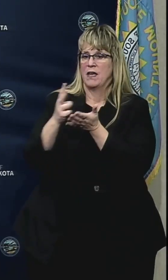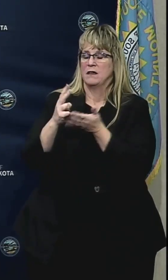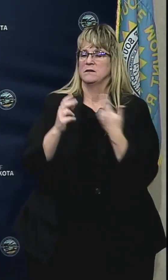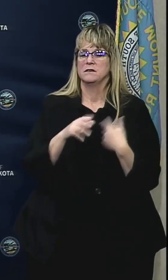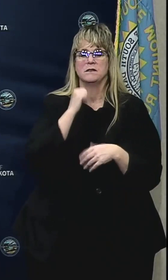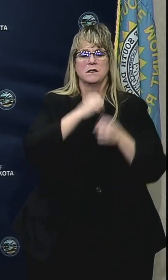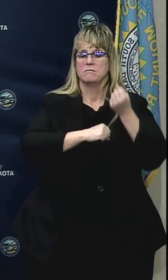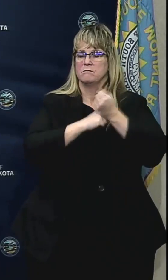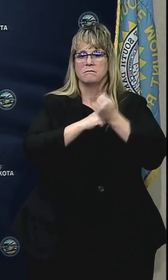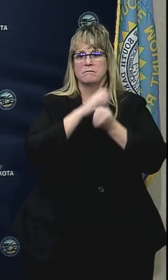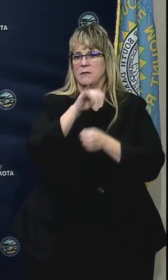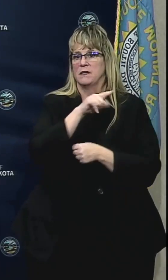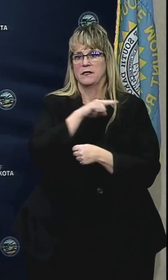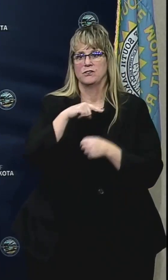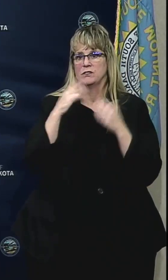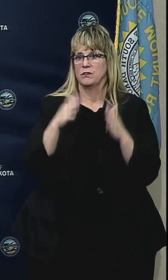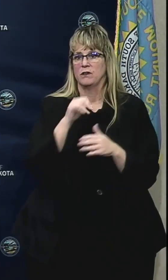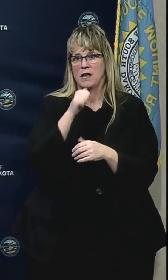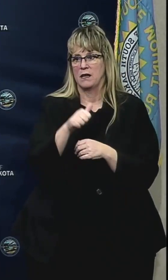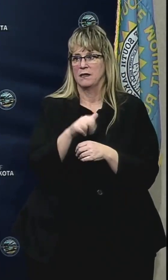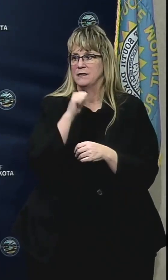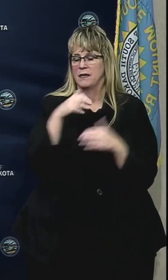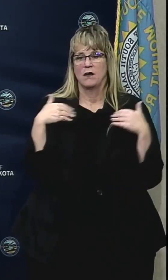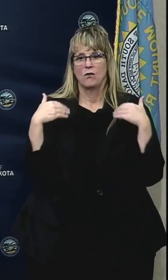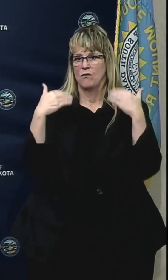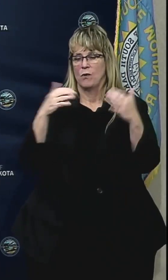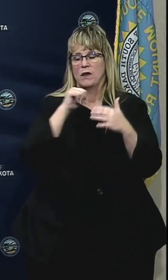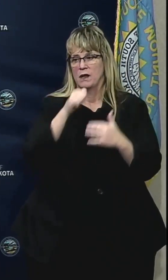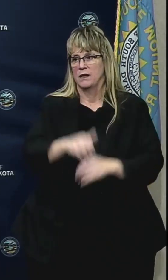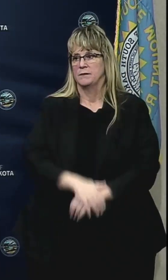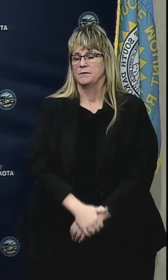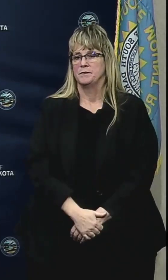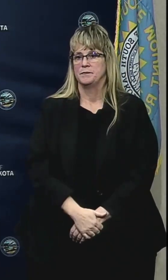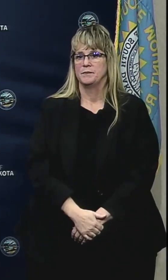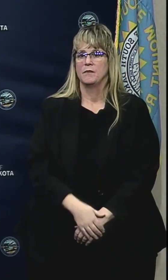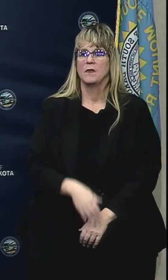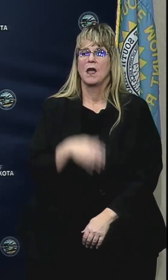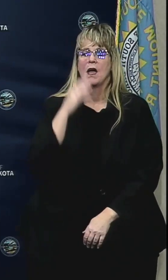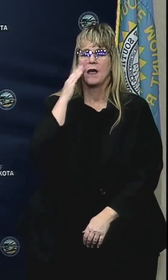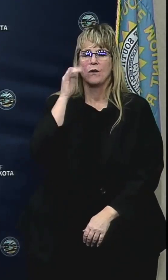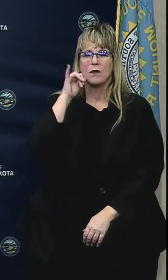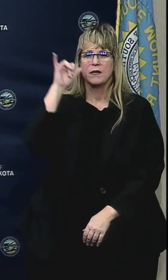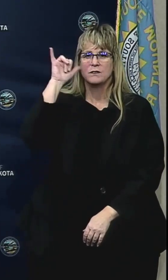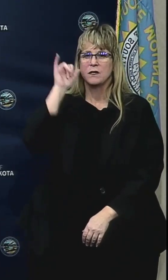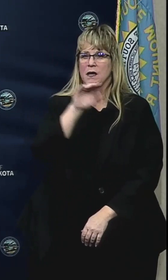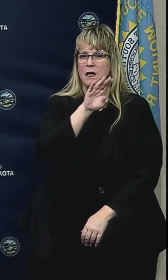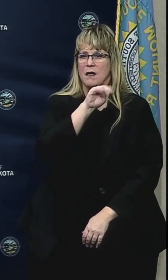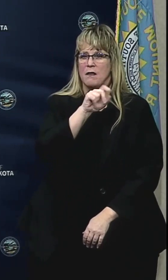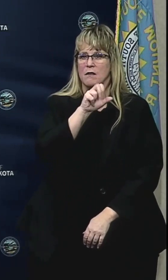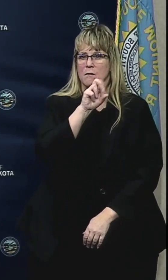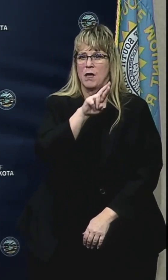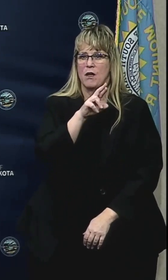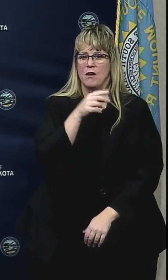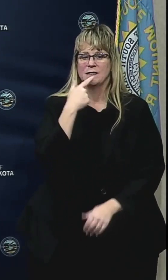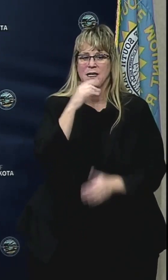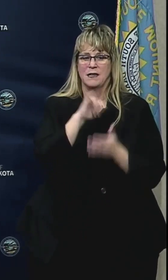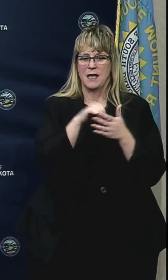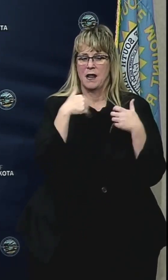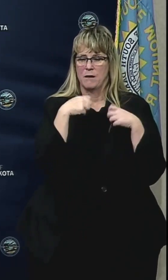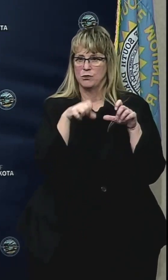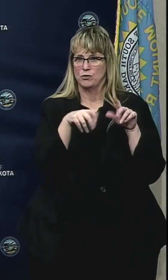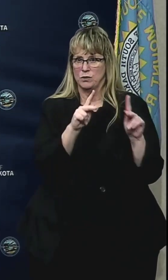not supported by the legislature and did not move forward. I know the mayor said yesterday in a press conference that he had some of his